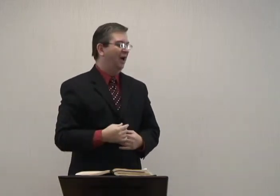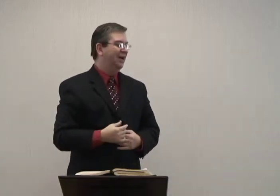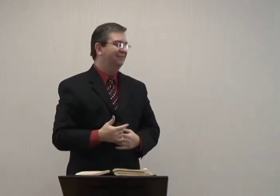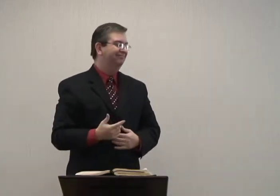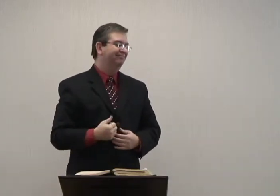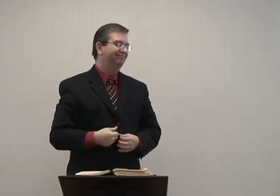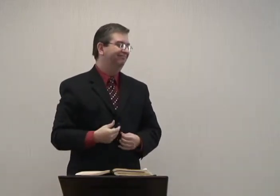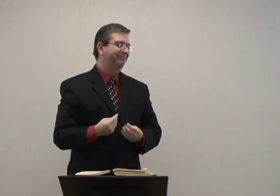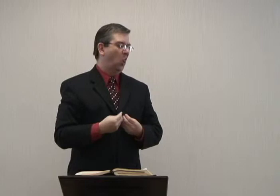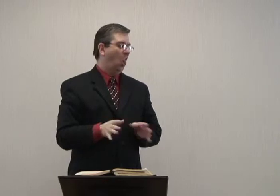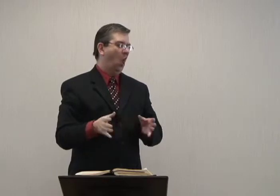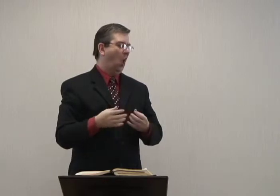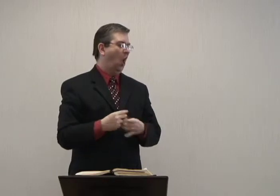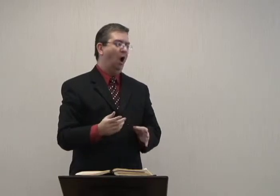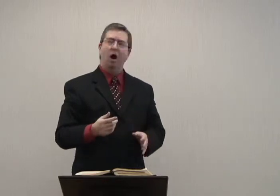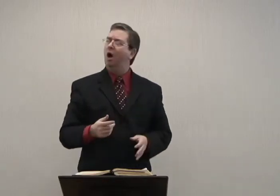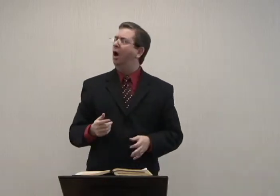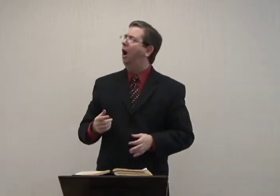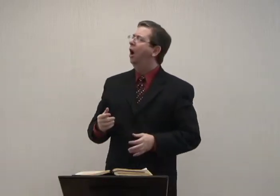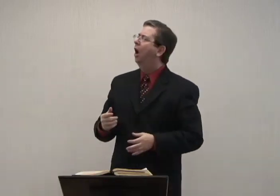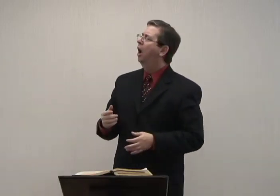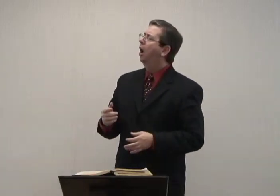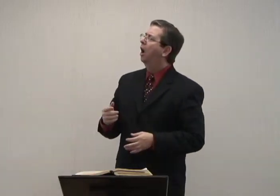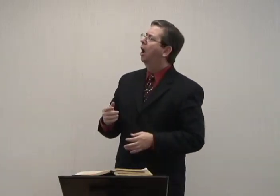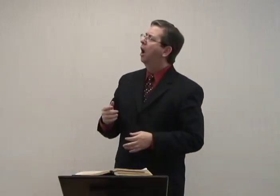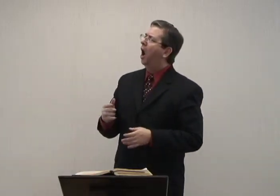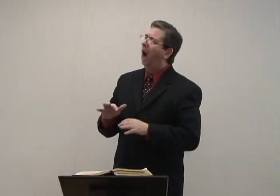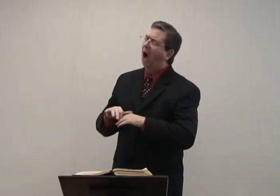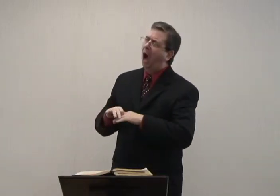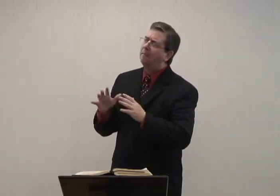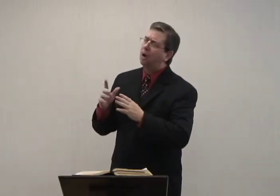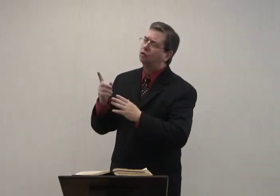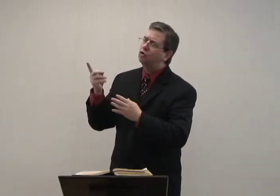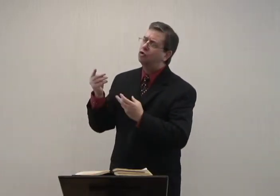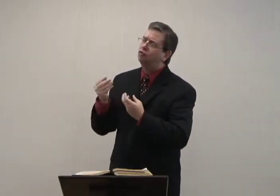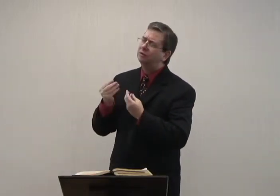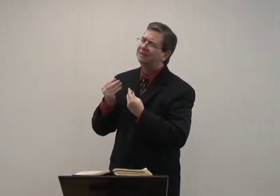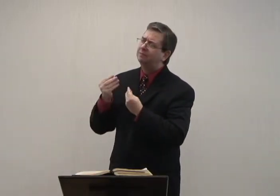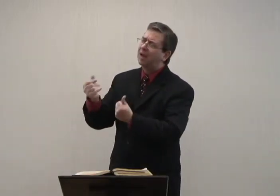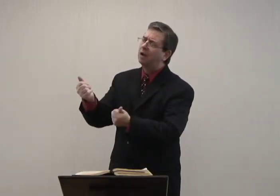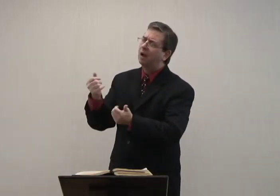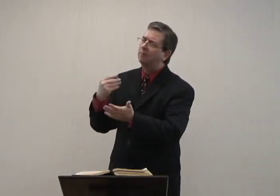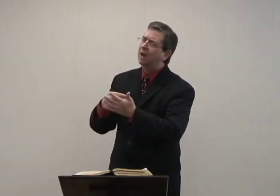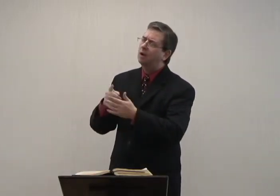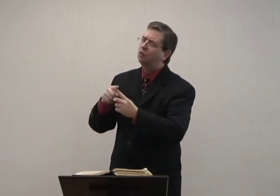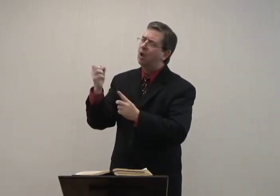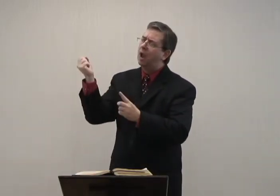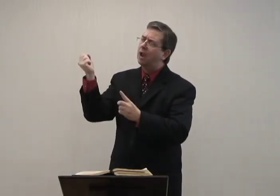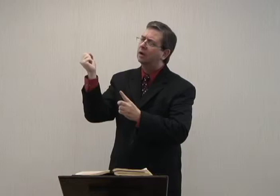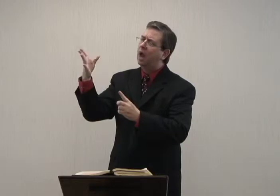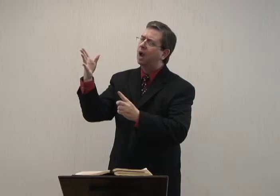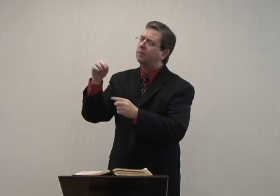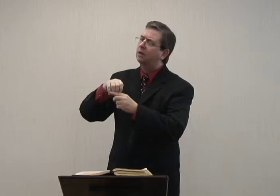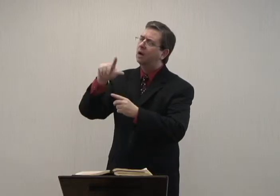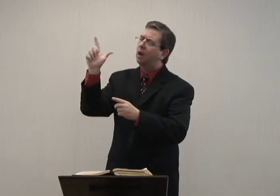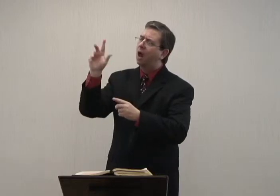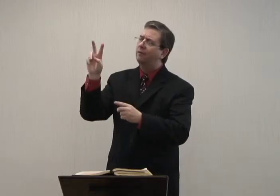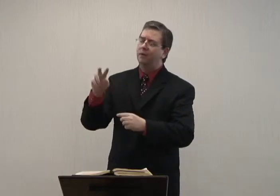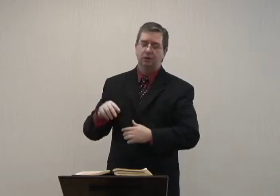wife asks you, "I've like, no, I lost. How much do you spend gambling in Las